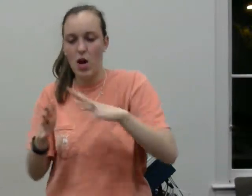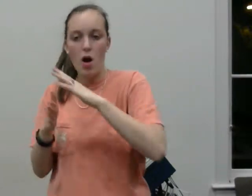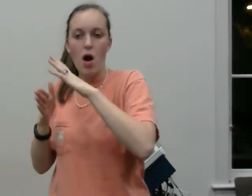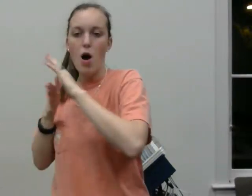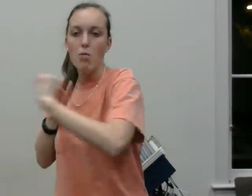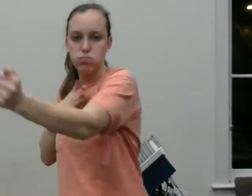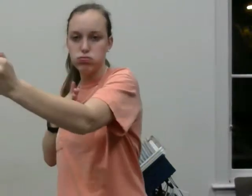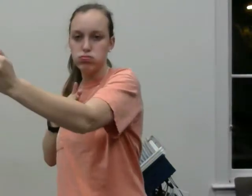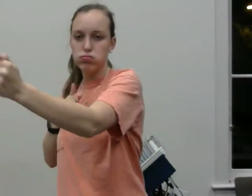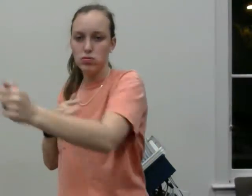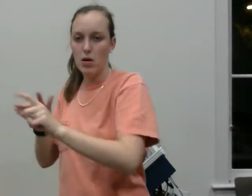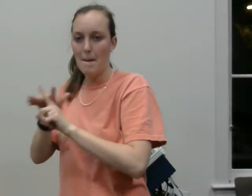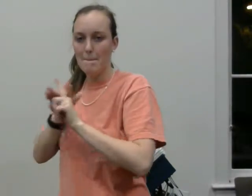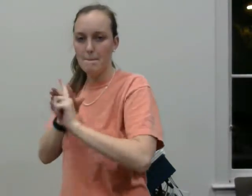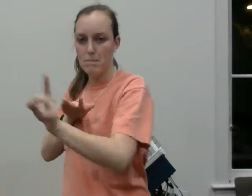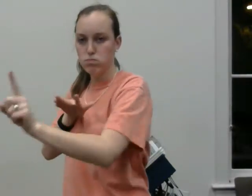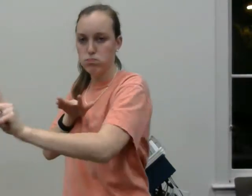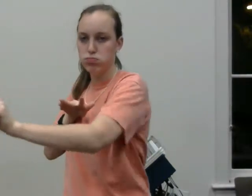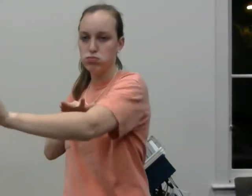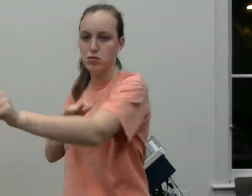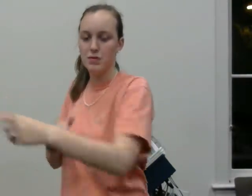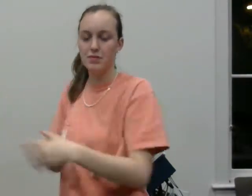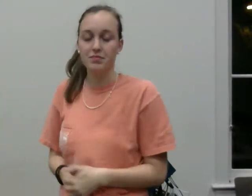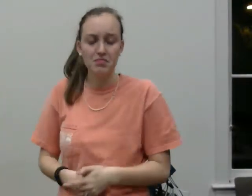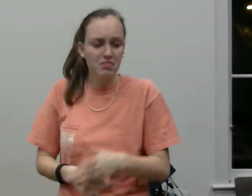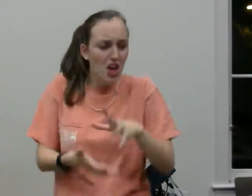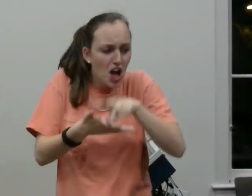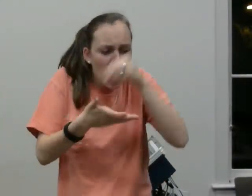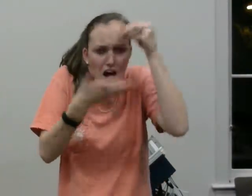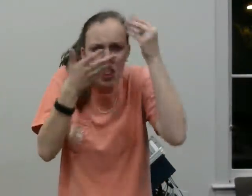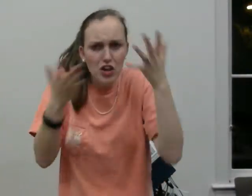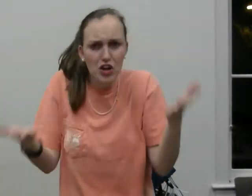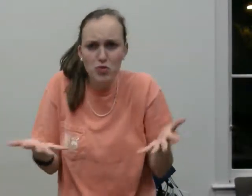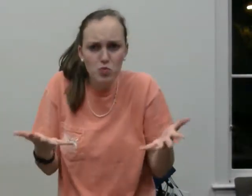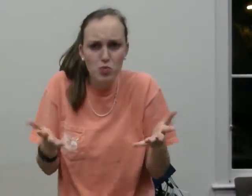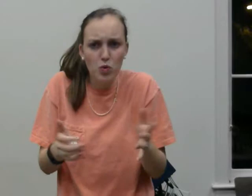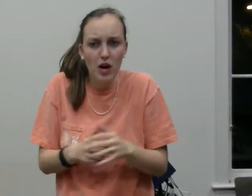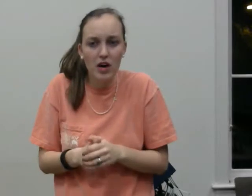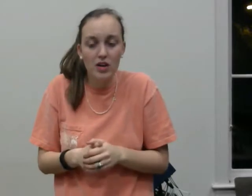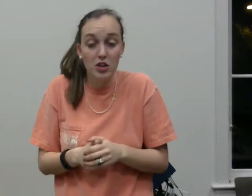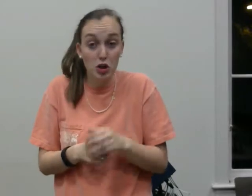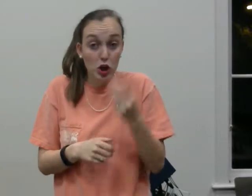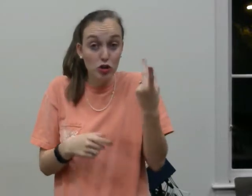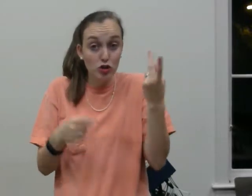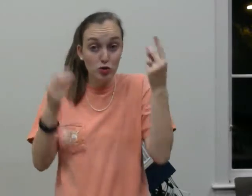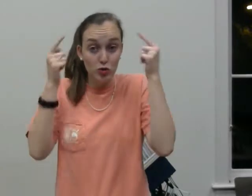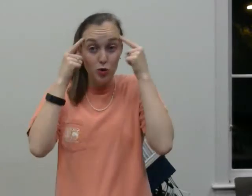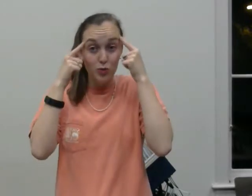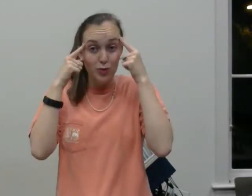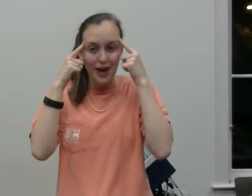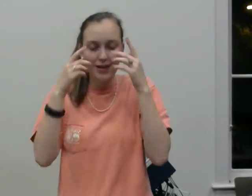Well, boys, the moral of the story is, two hits is better than one.